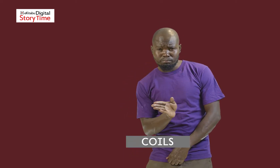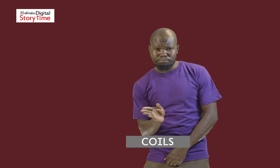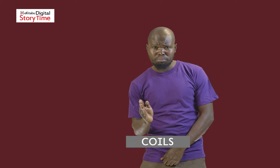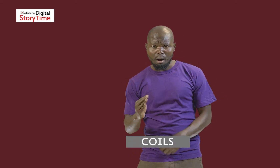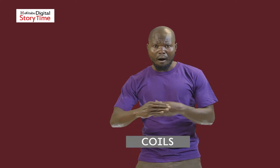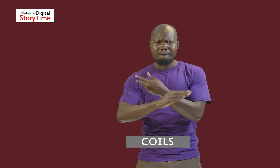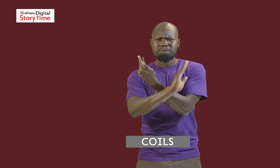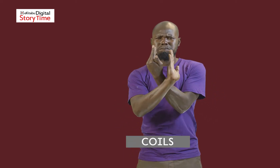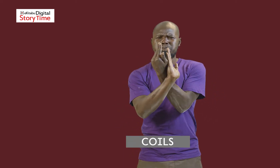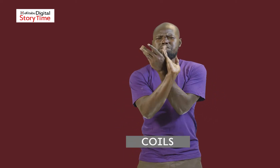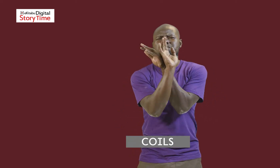Coils.